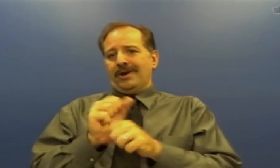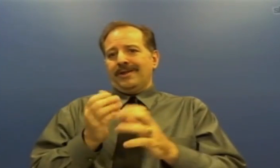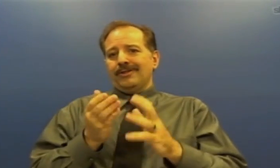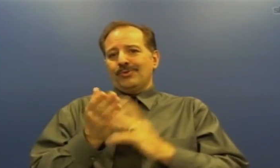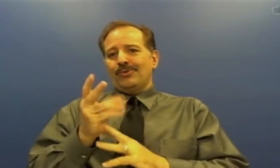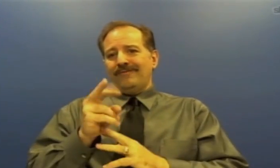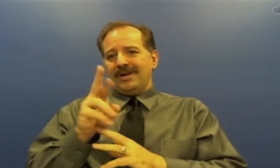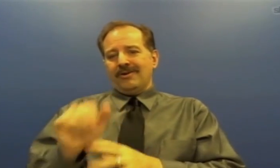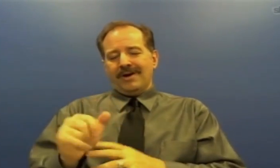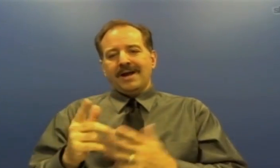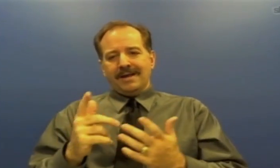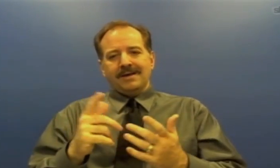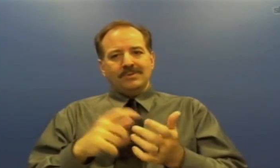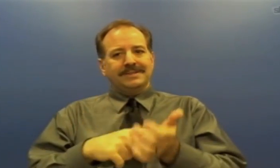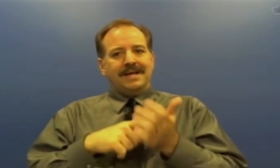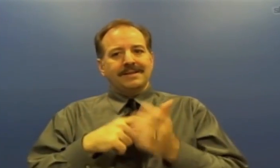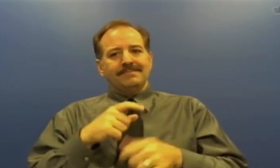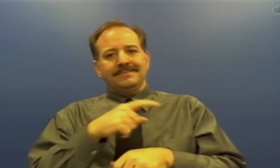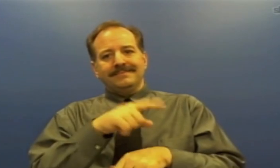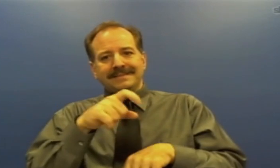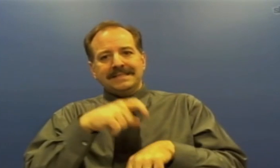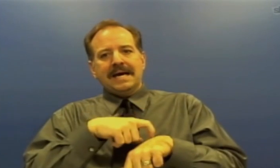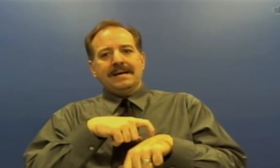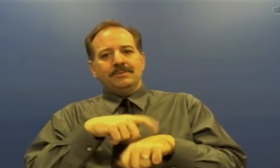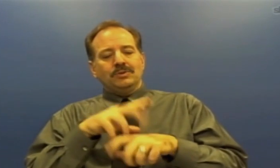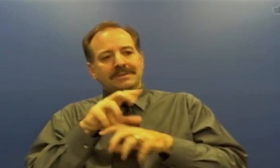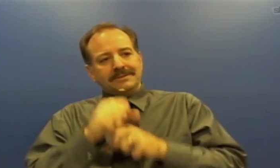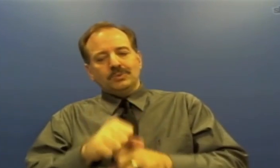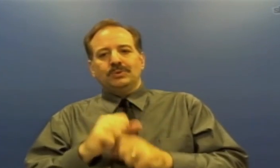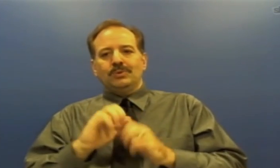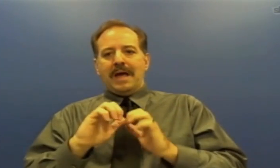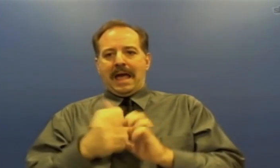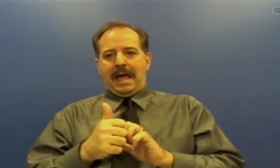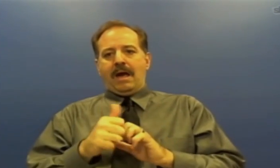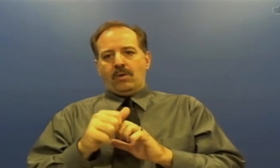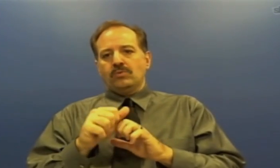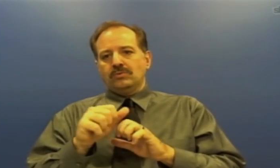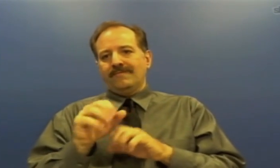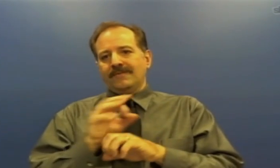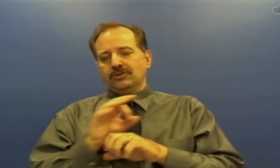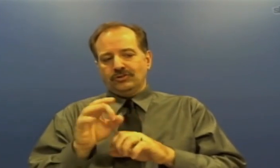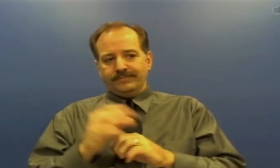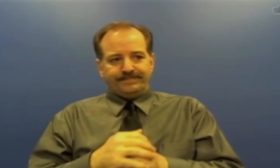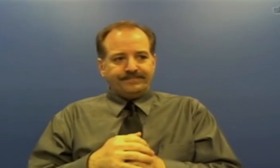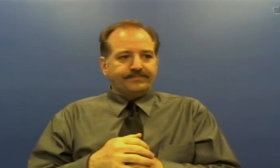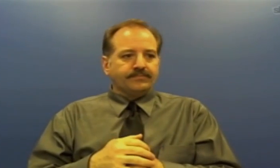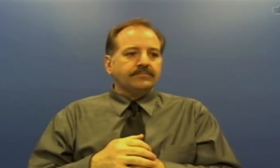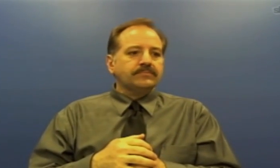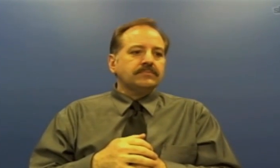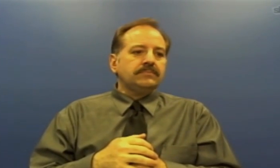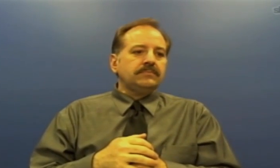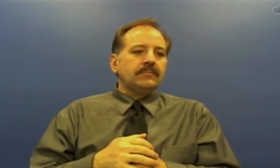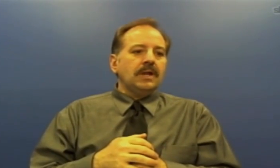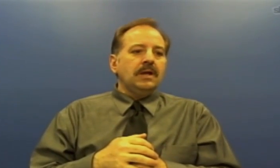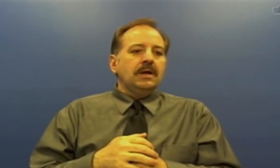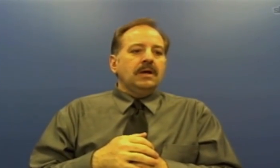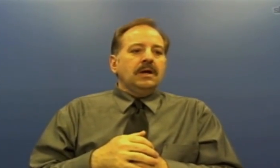do that sort of thing, so it's a little unnatural for them to have to say their name each time they want to make a comment. but they get used to it and get used to the